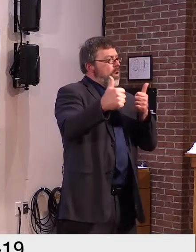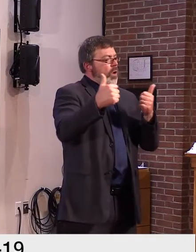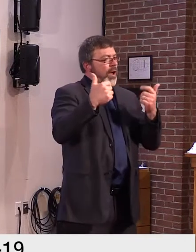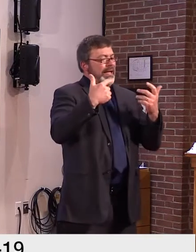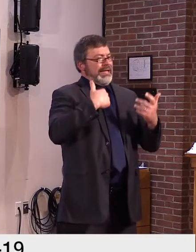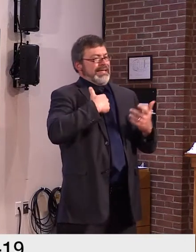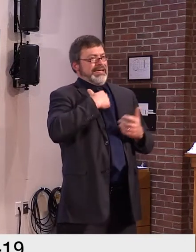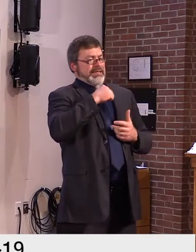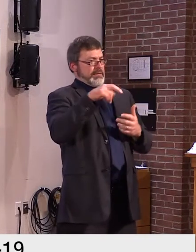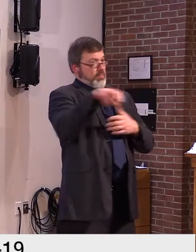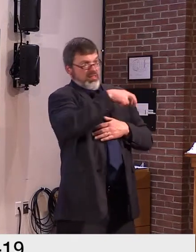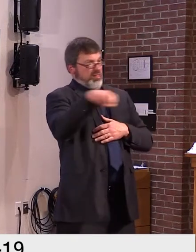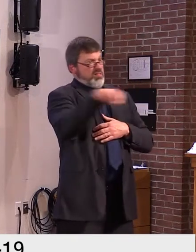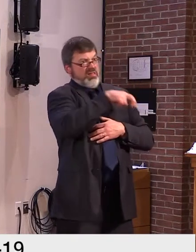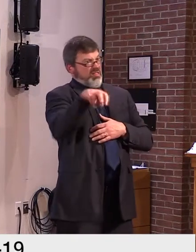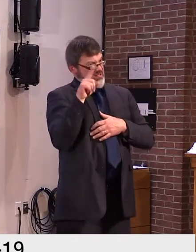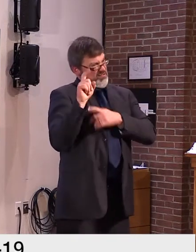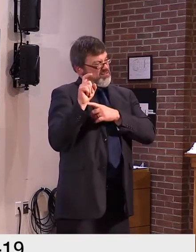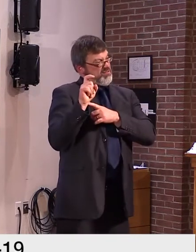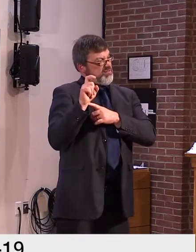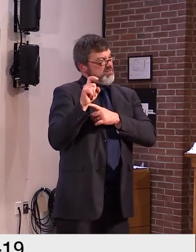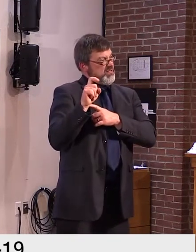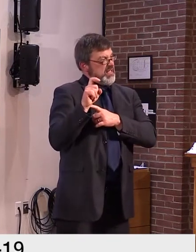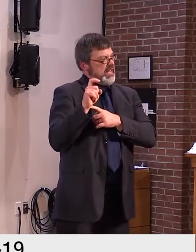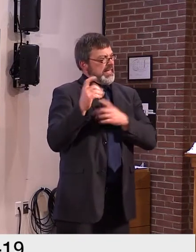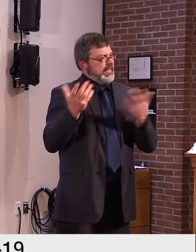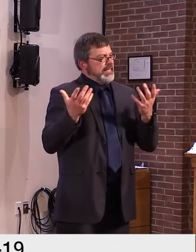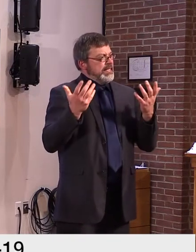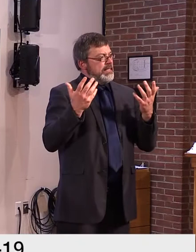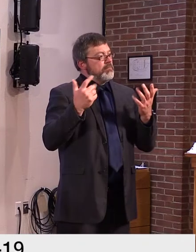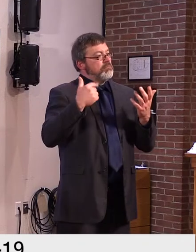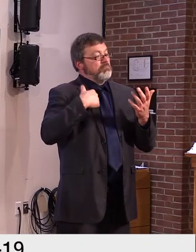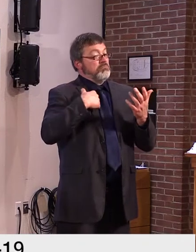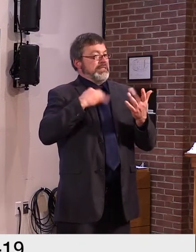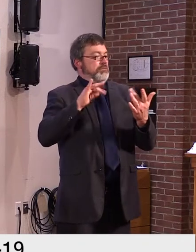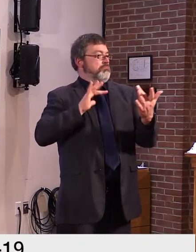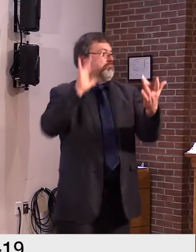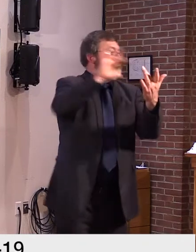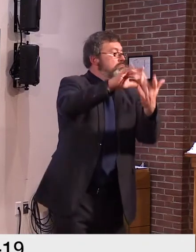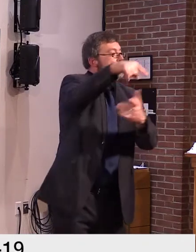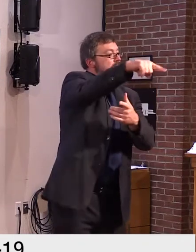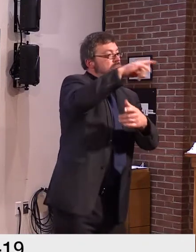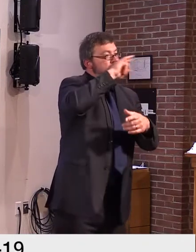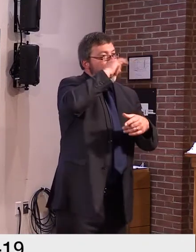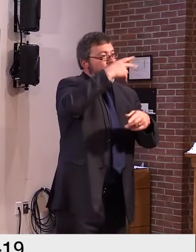all the hub partners and have a sense that they could reopen